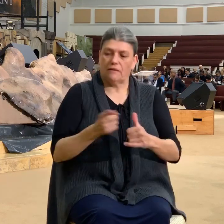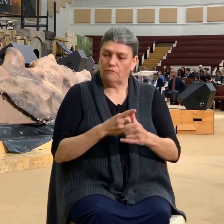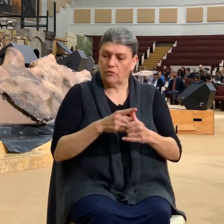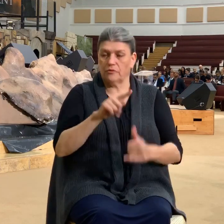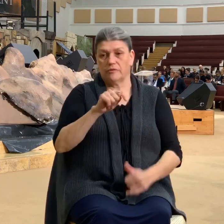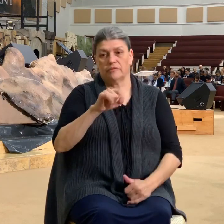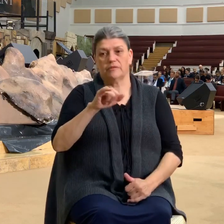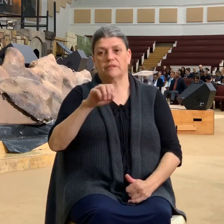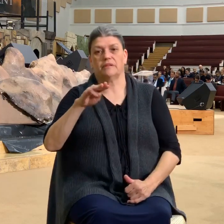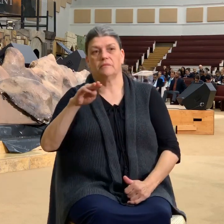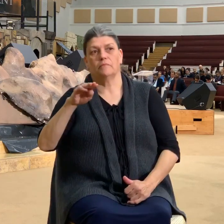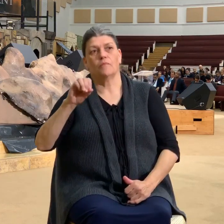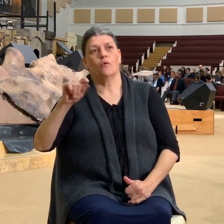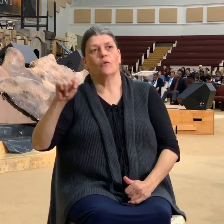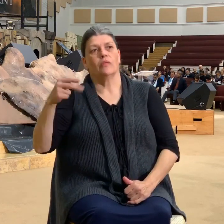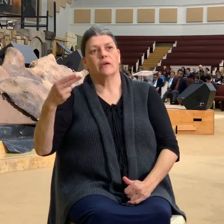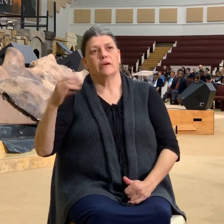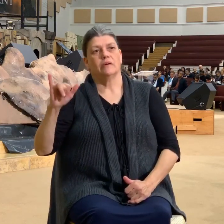Timothy